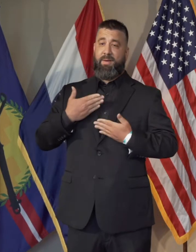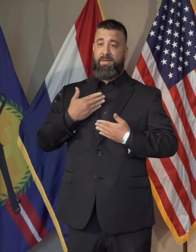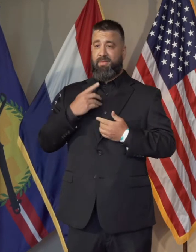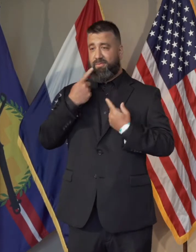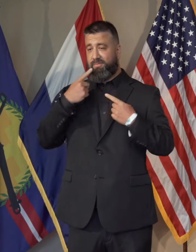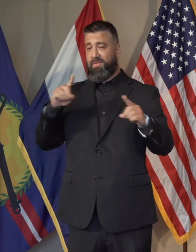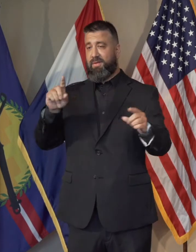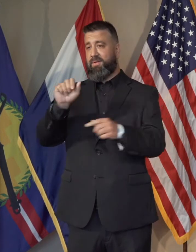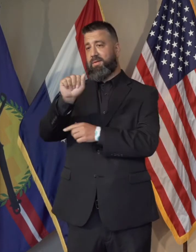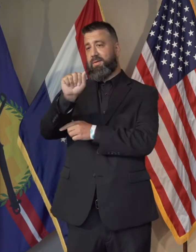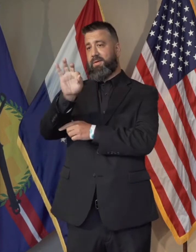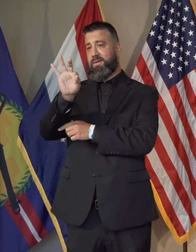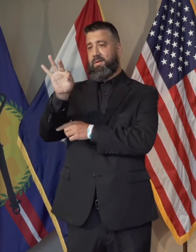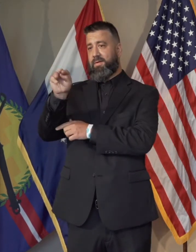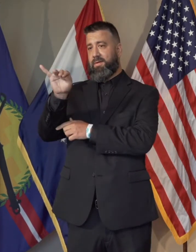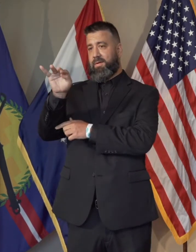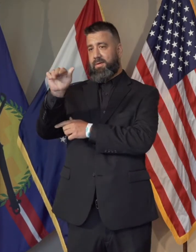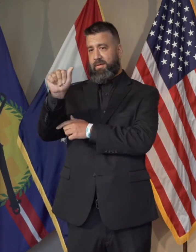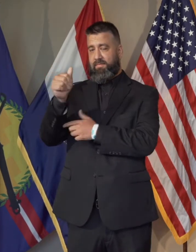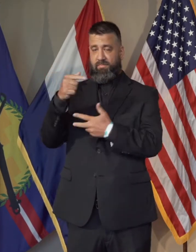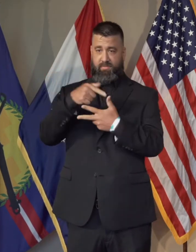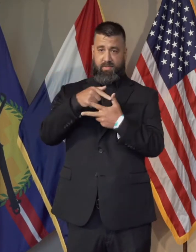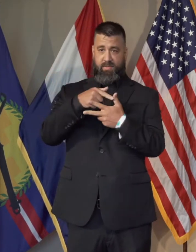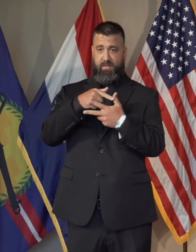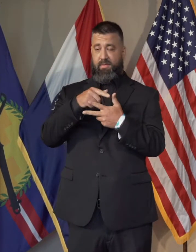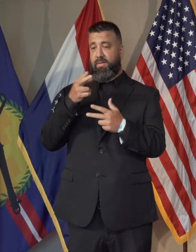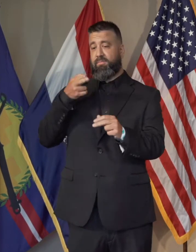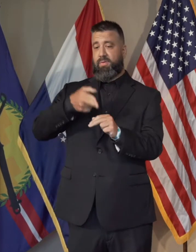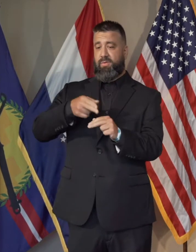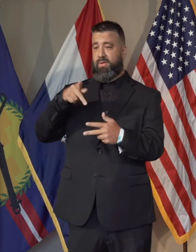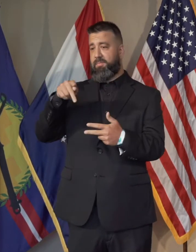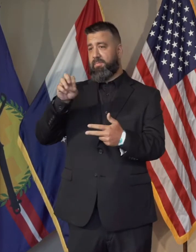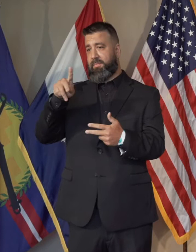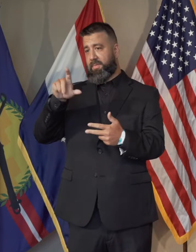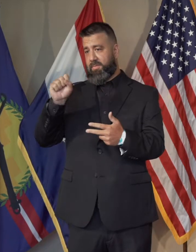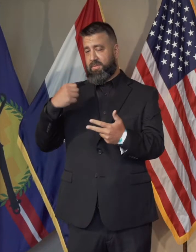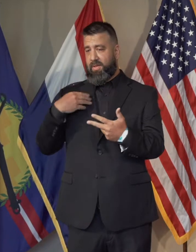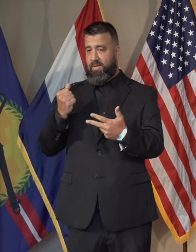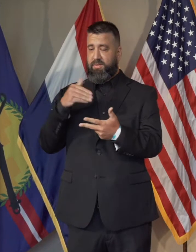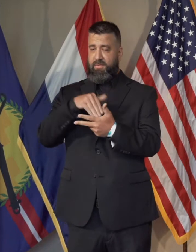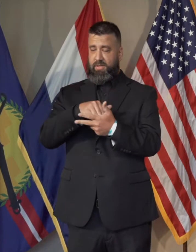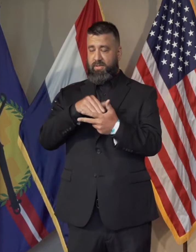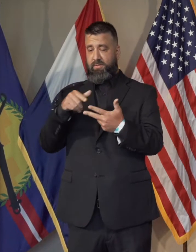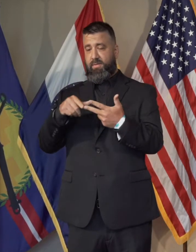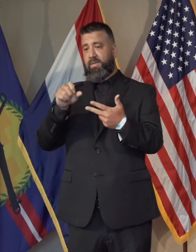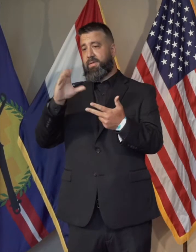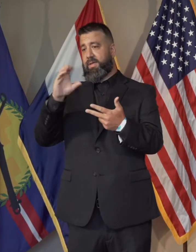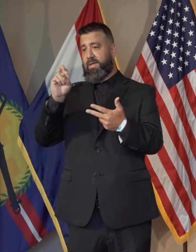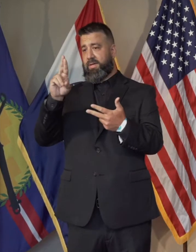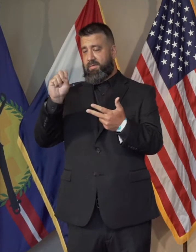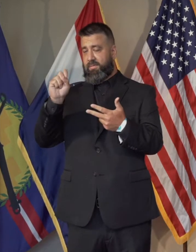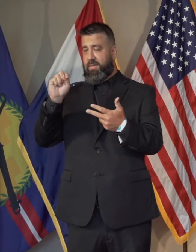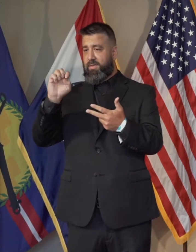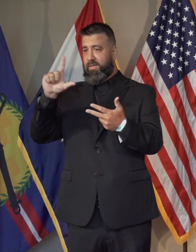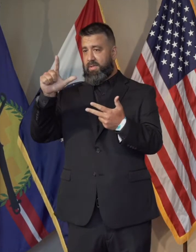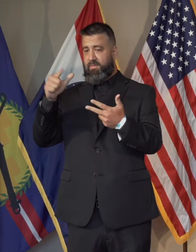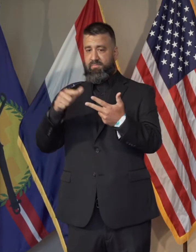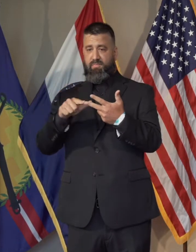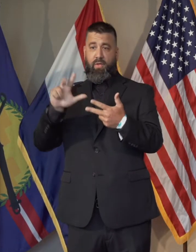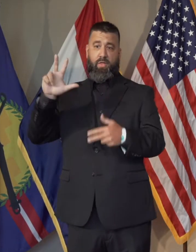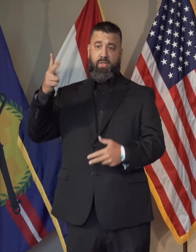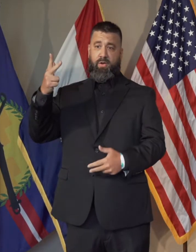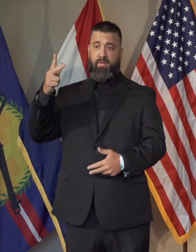joined People's Health Centers and CARE STL as our third federally qualified health center to help us provide services